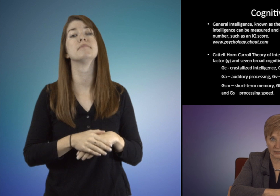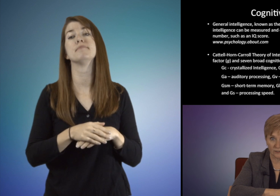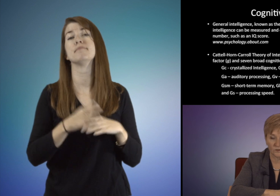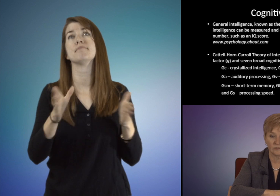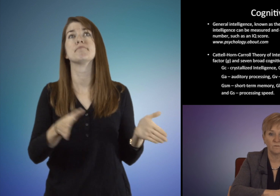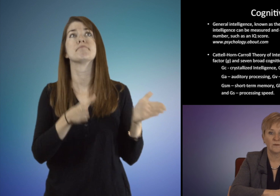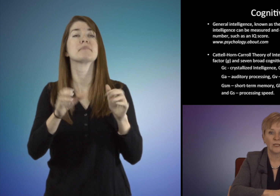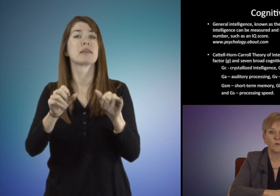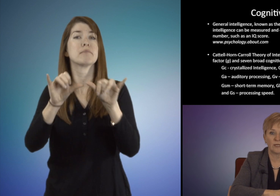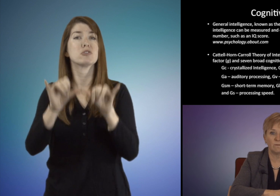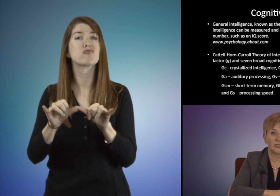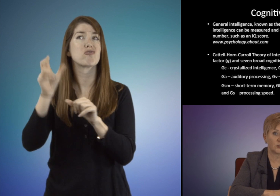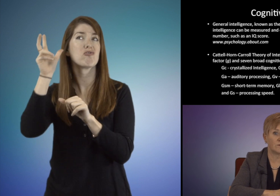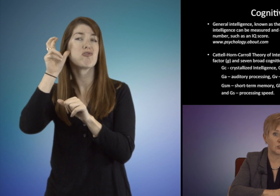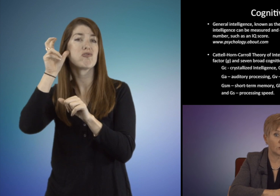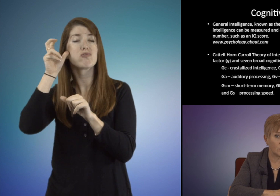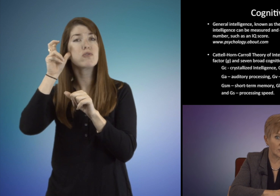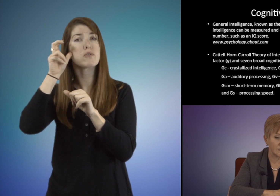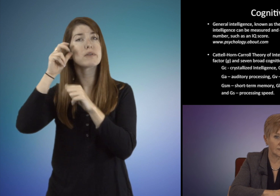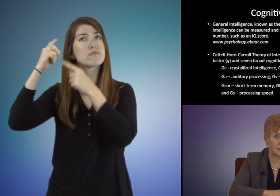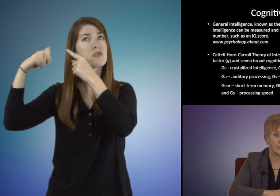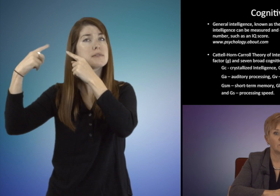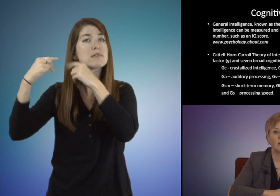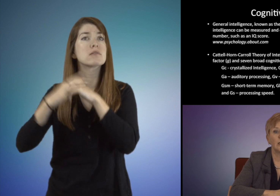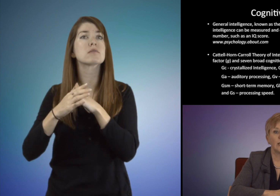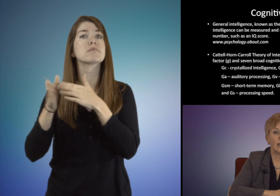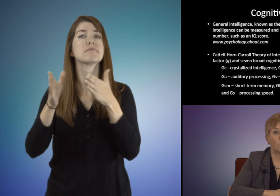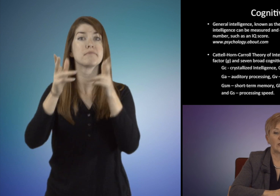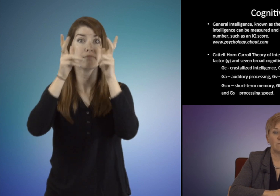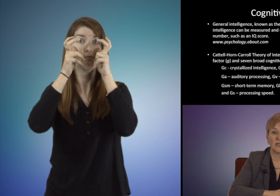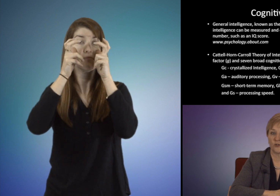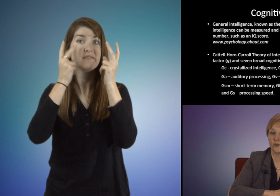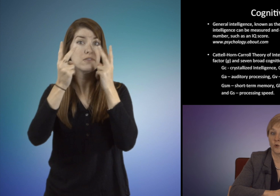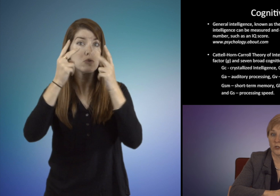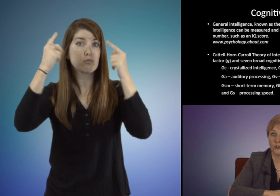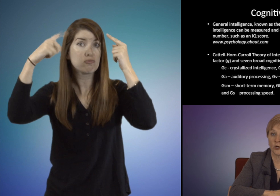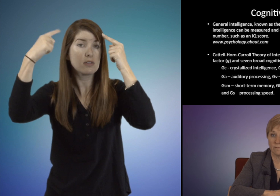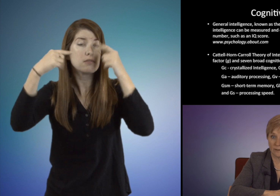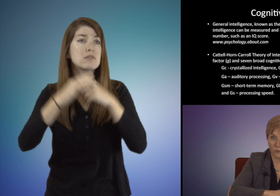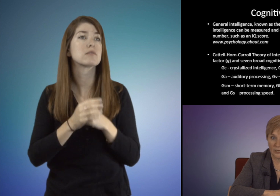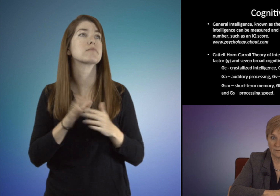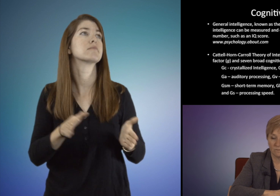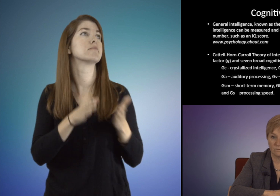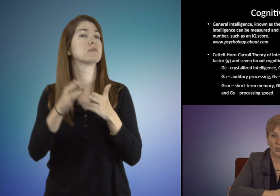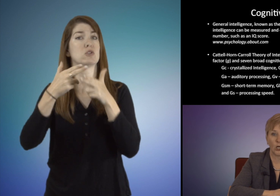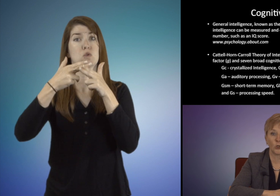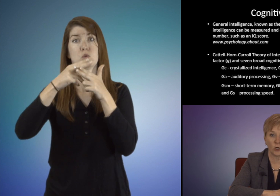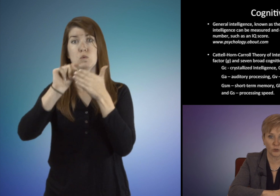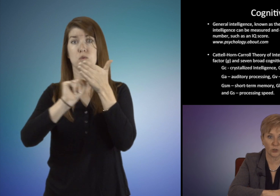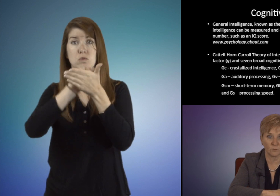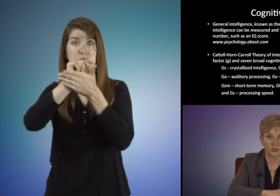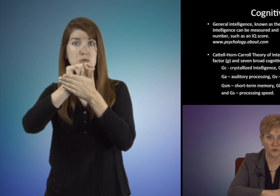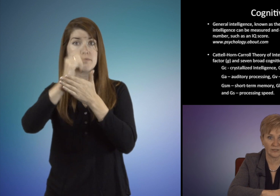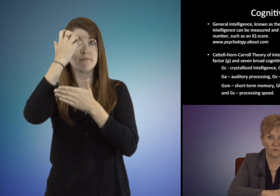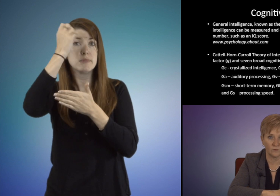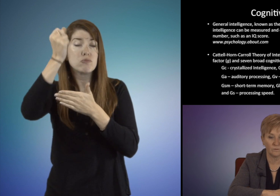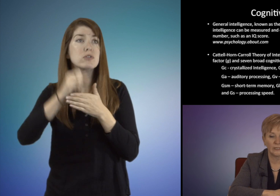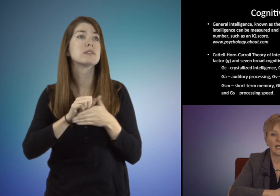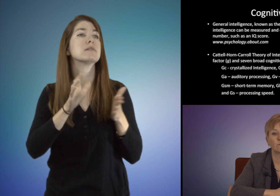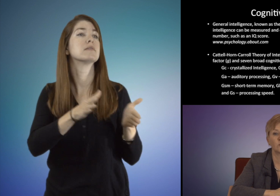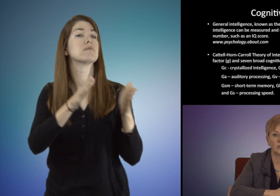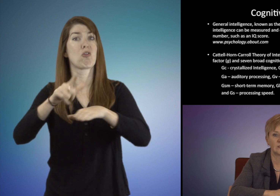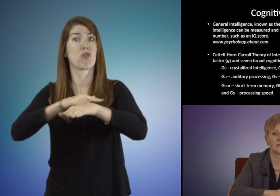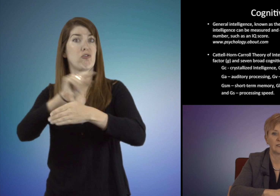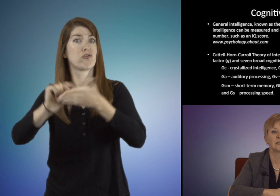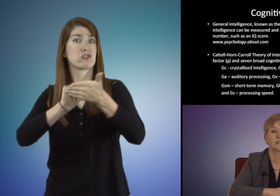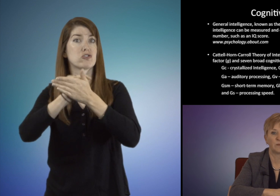processing skills. We can measure visual processing. We can measure short-term memory, long-term retrieval,